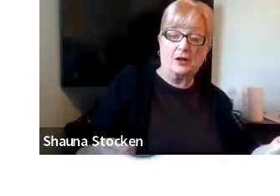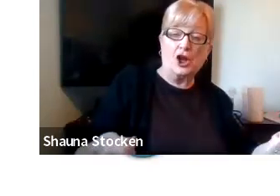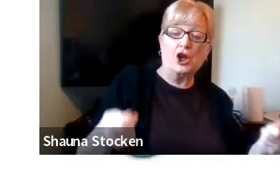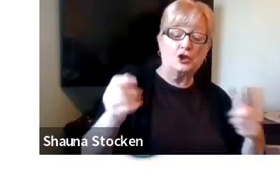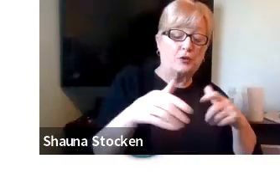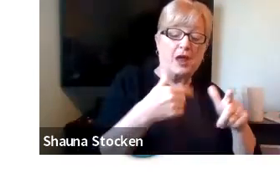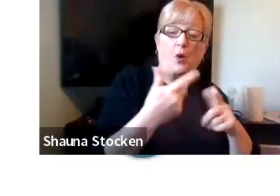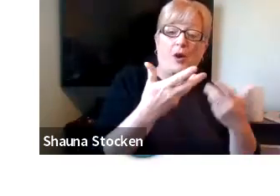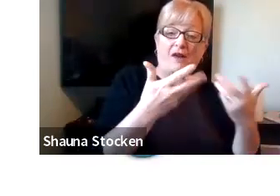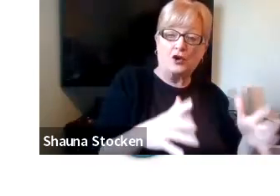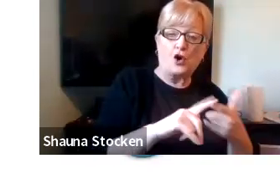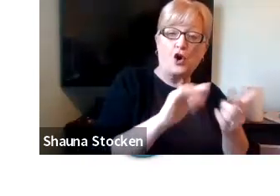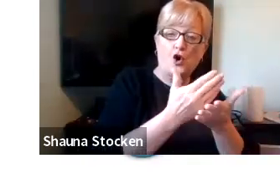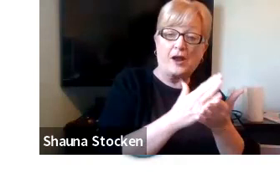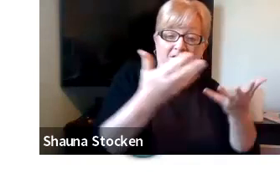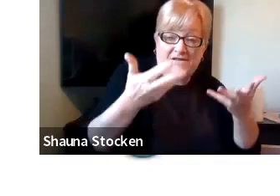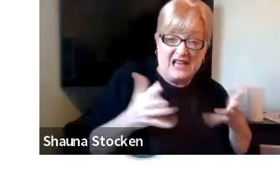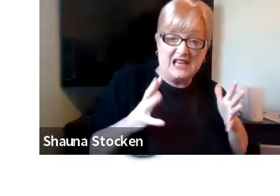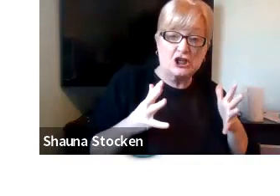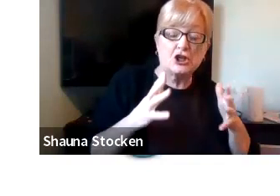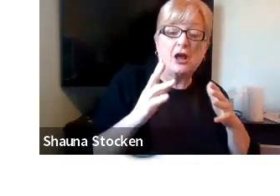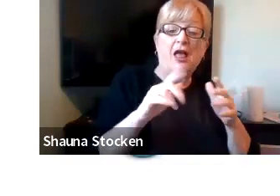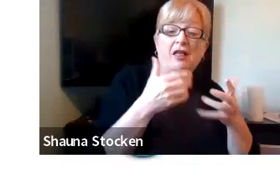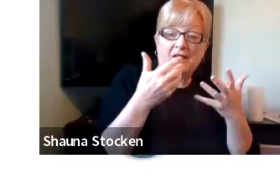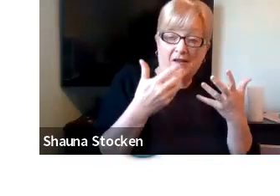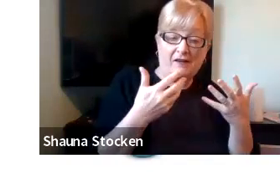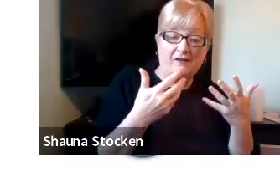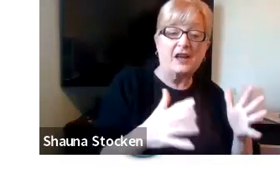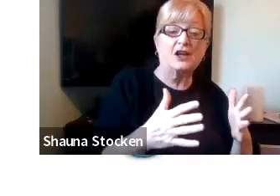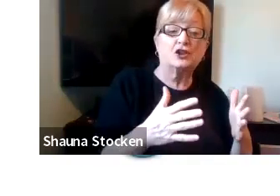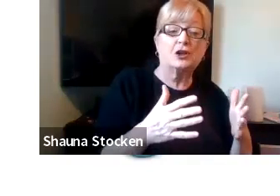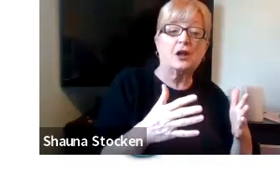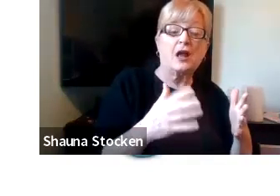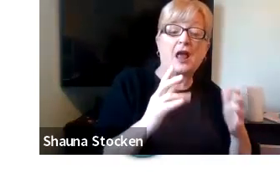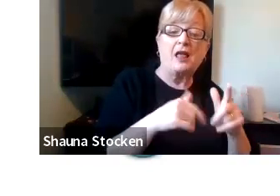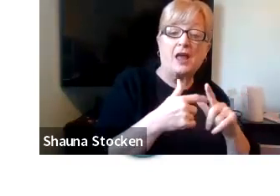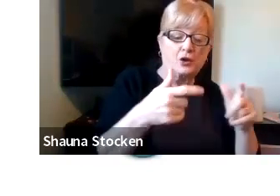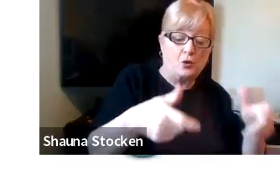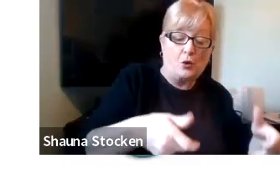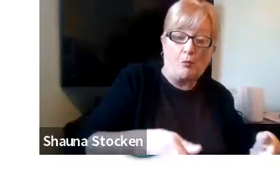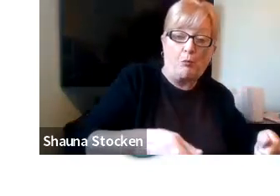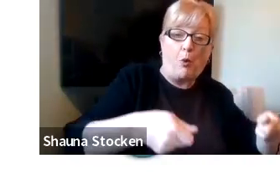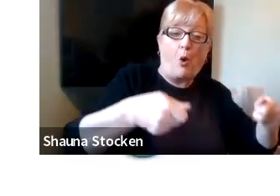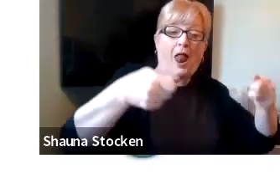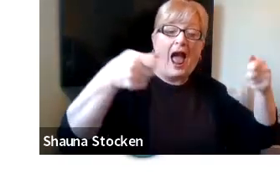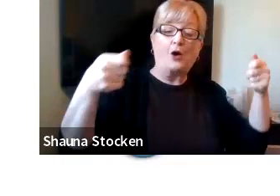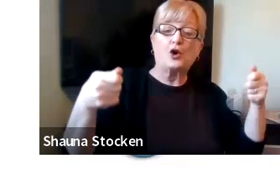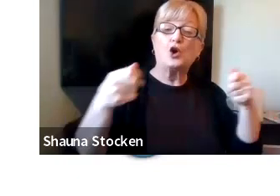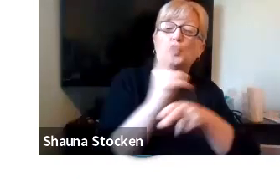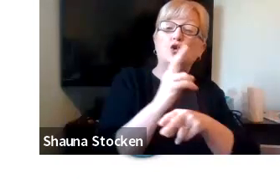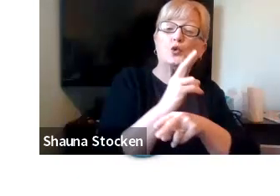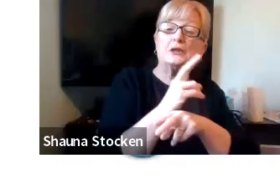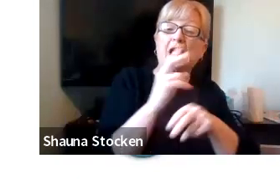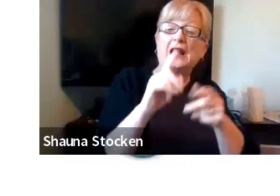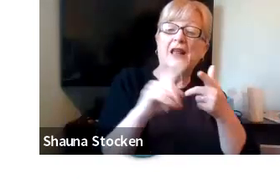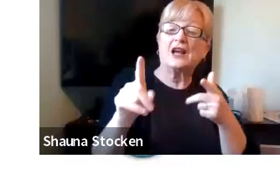you're cooking is done to the level that you like, you can just pull it out using the string and you don't have to mess with boiling